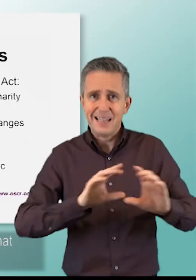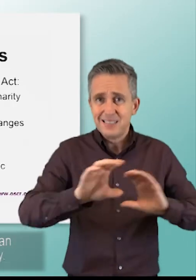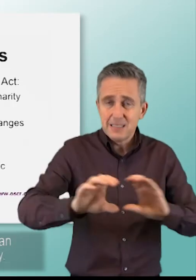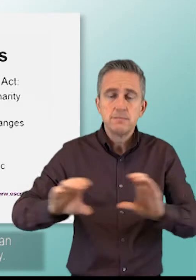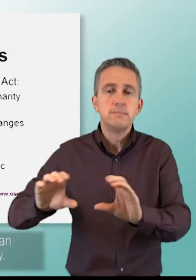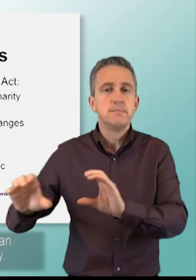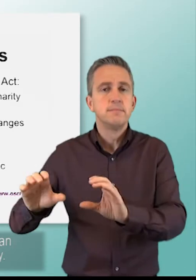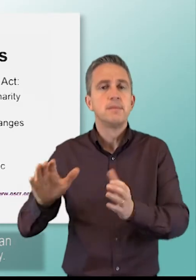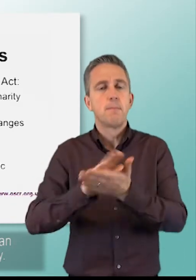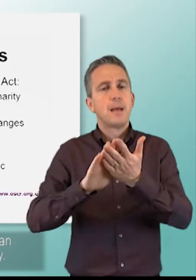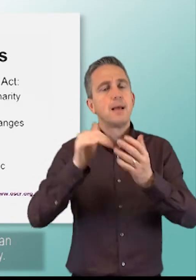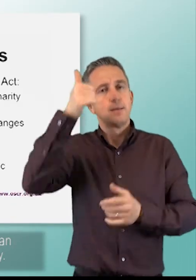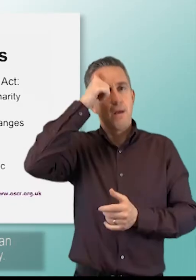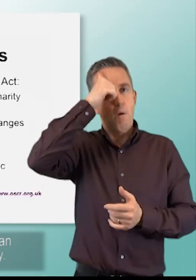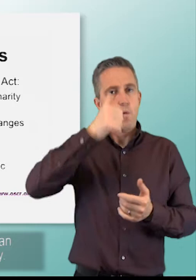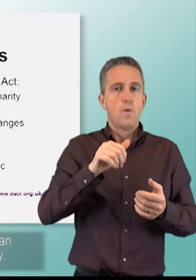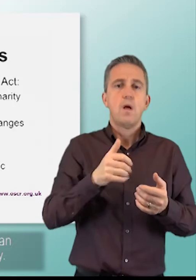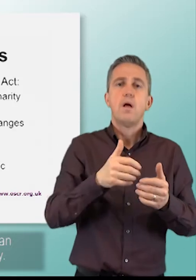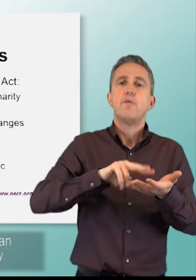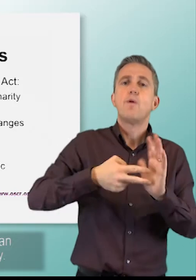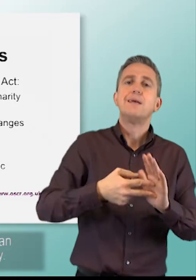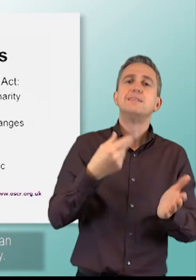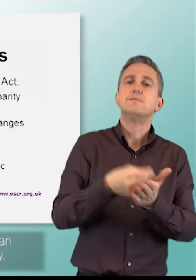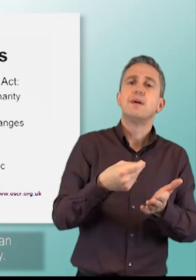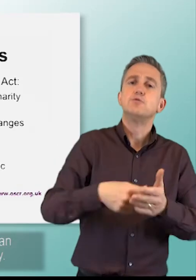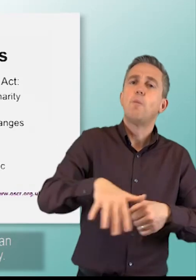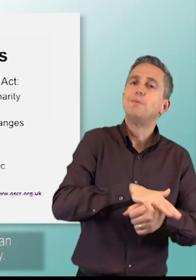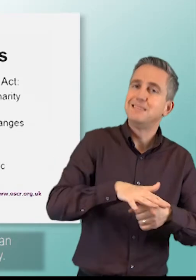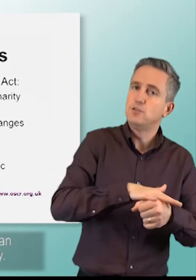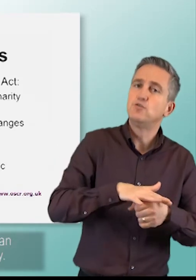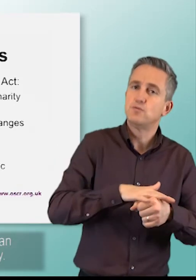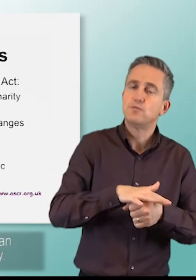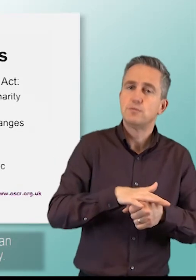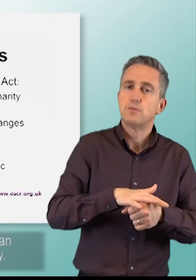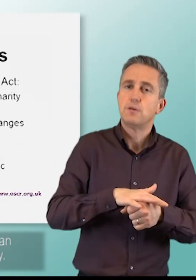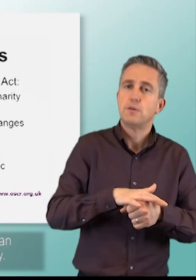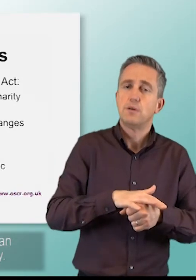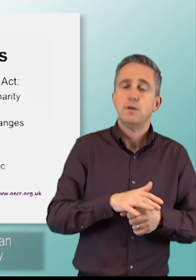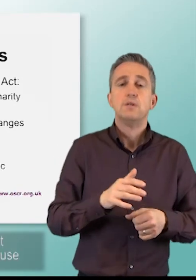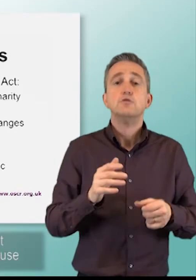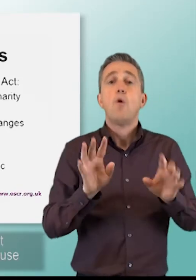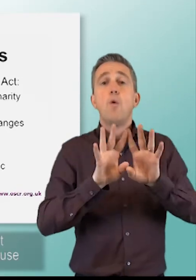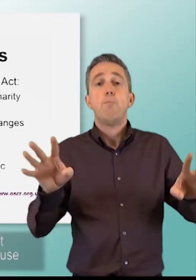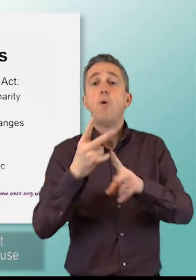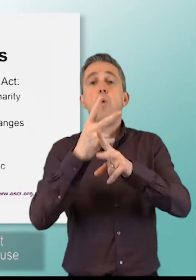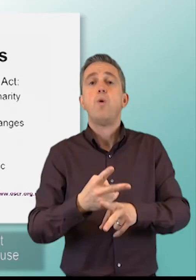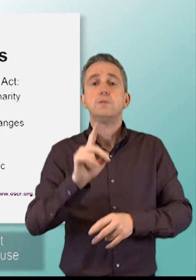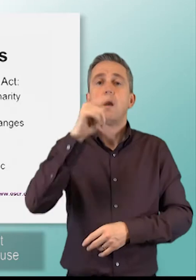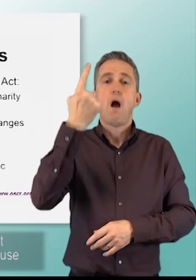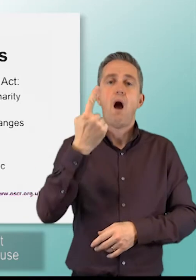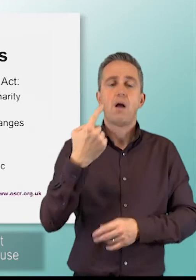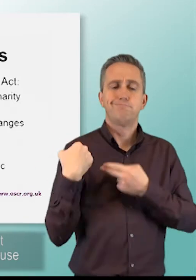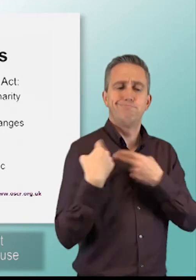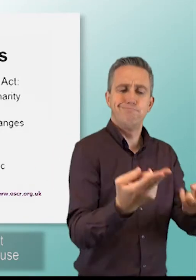resources, they're made from an informed position and with an understanding of the implications for their charity. It's simply not